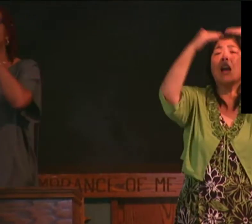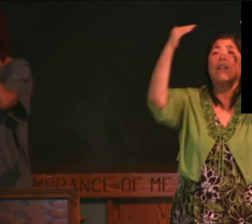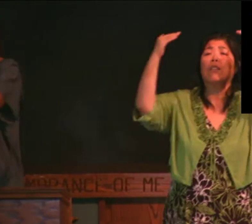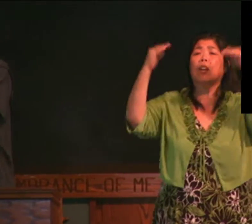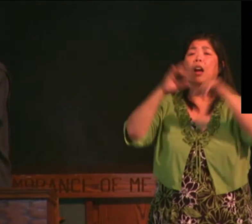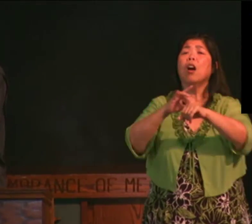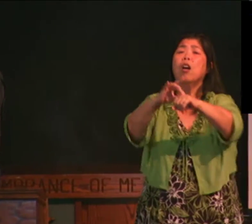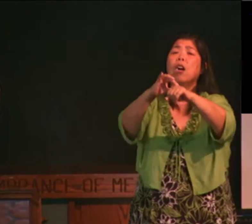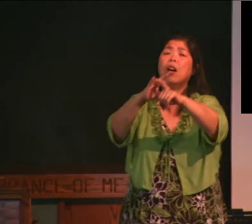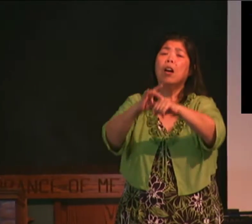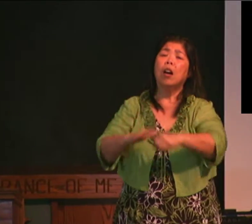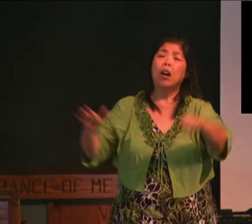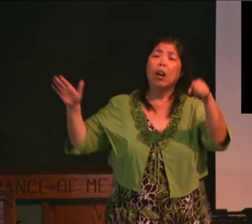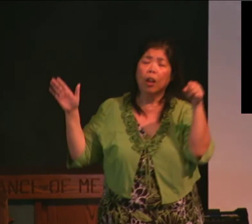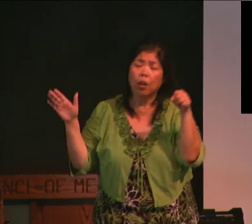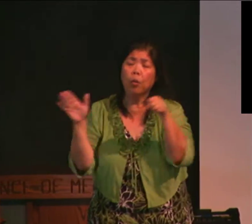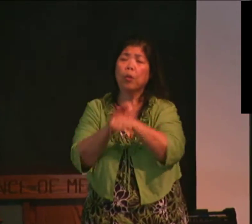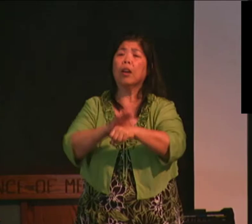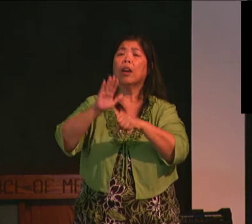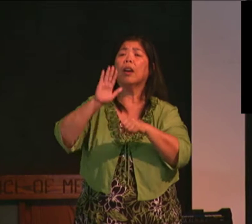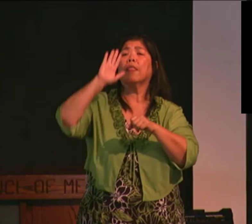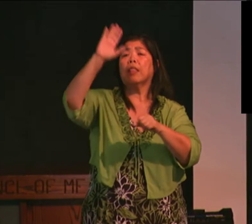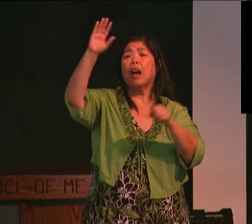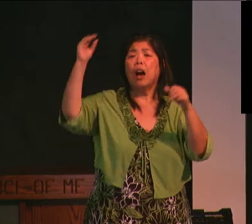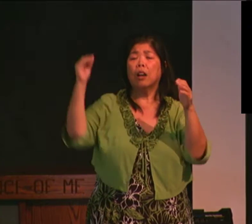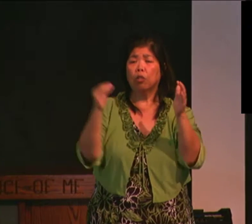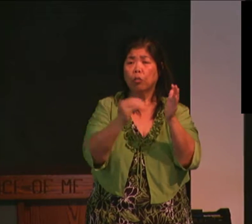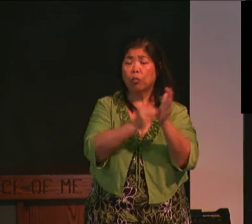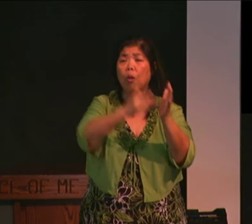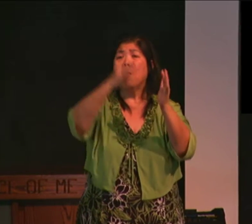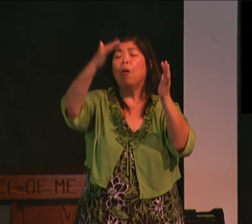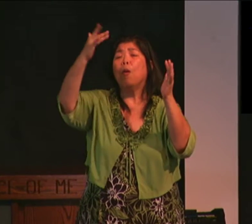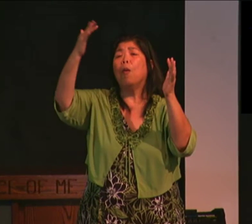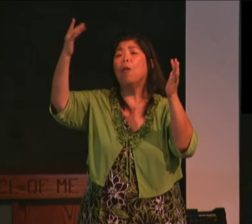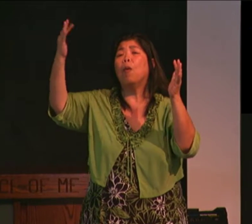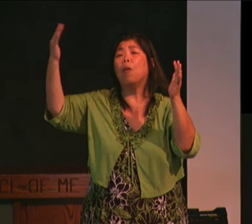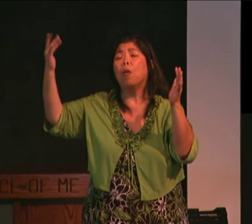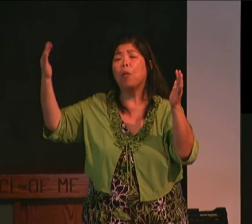Heaven and earth are filled with your glory.